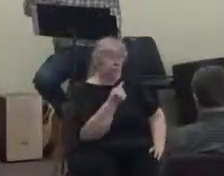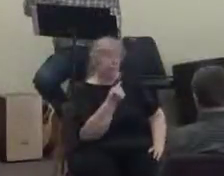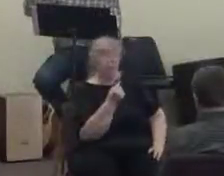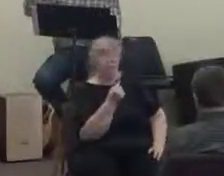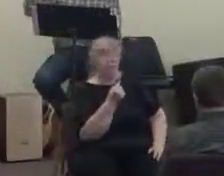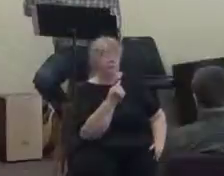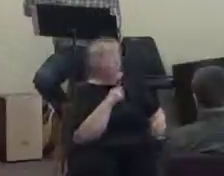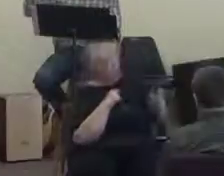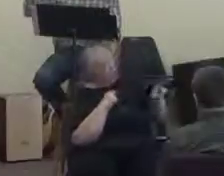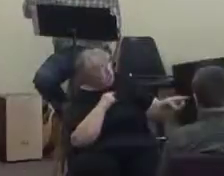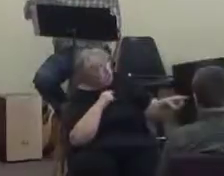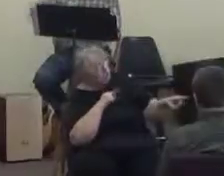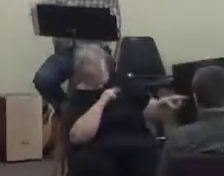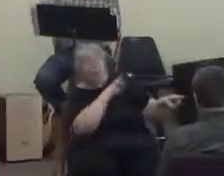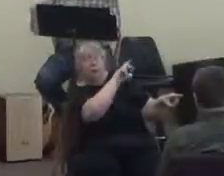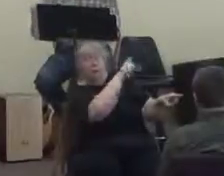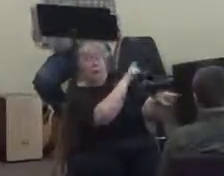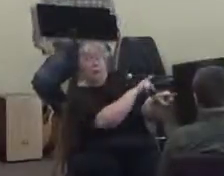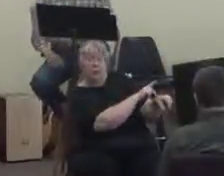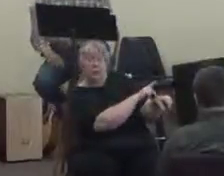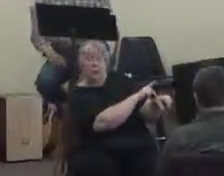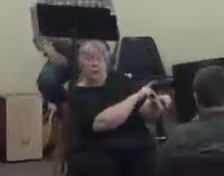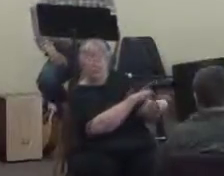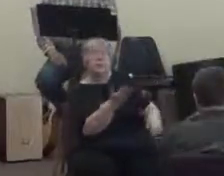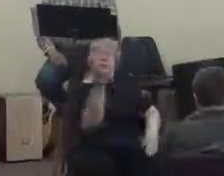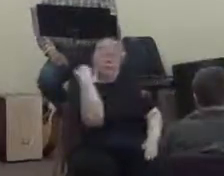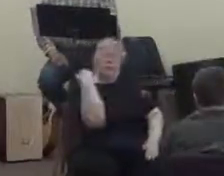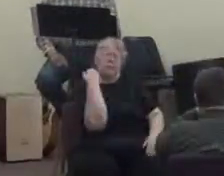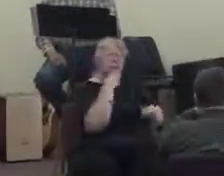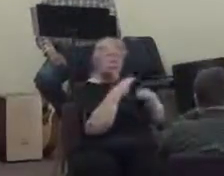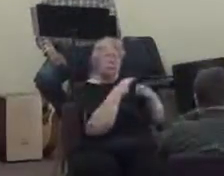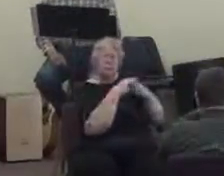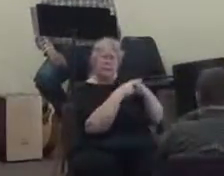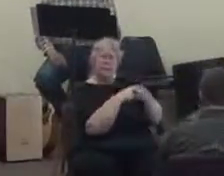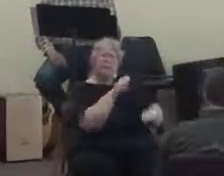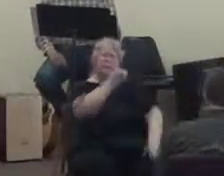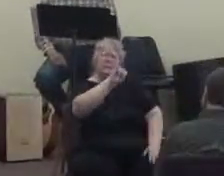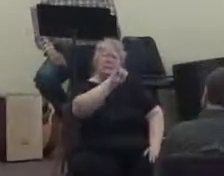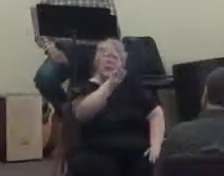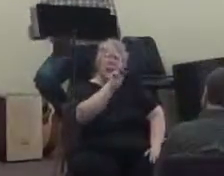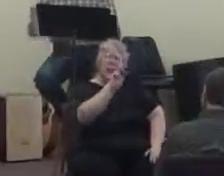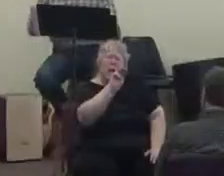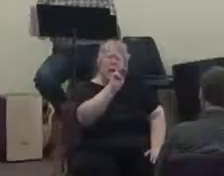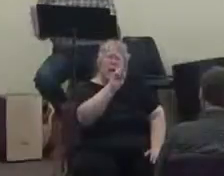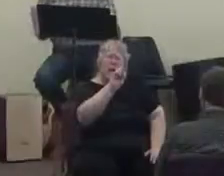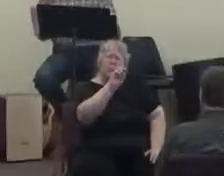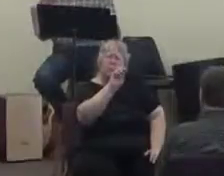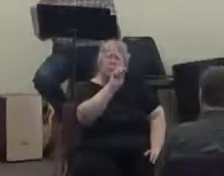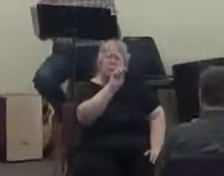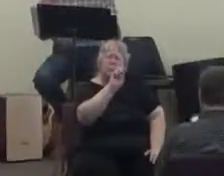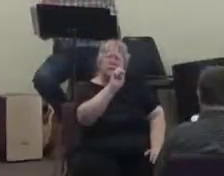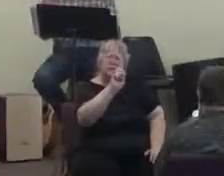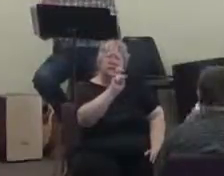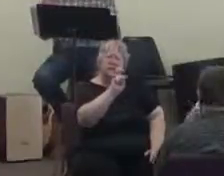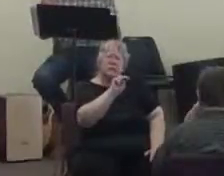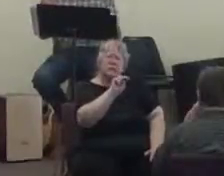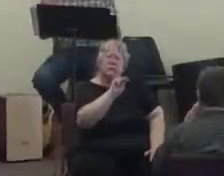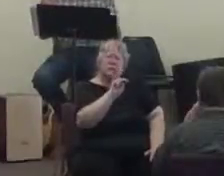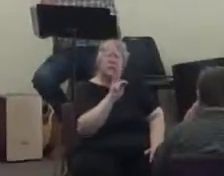that you are Peter. He calls him Simon in the beginning, and he's going to give him a